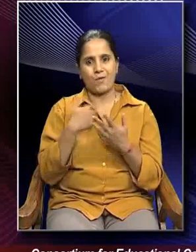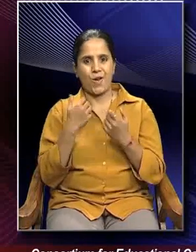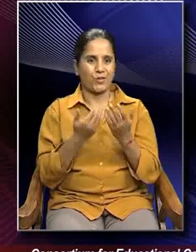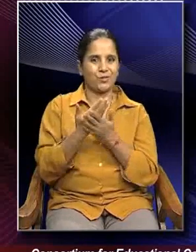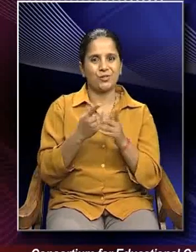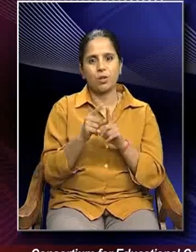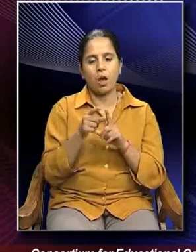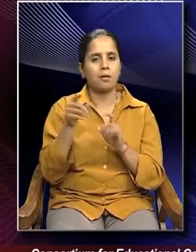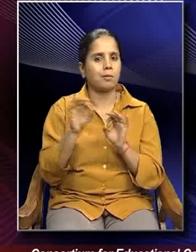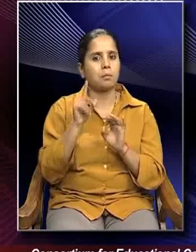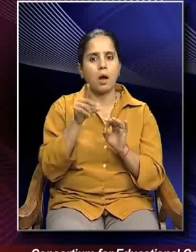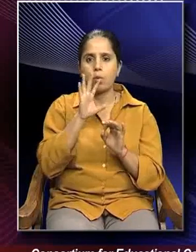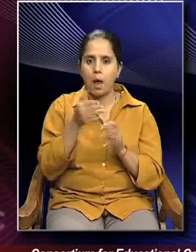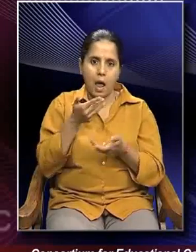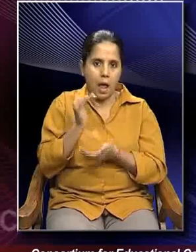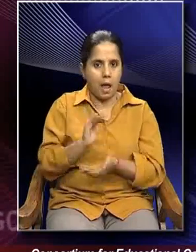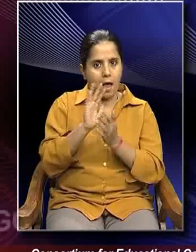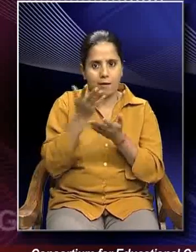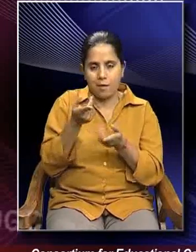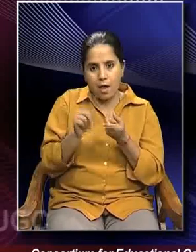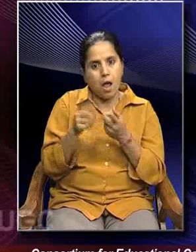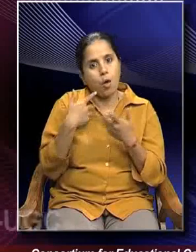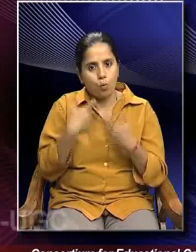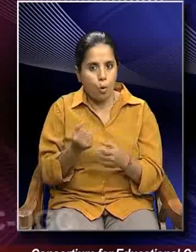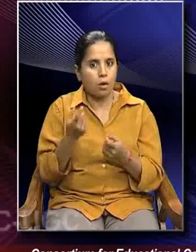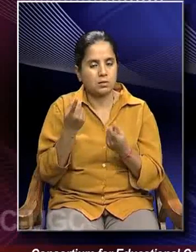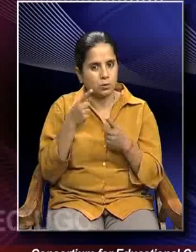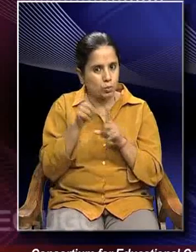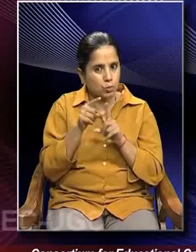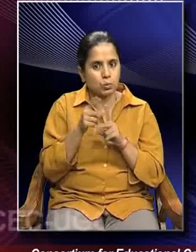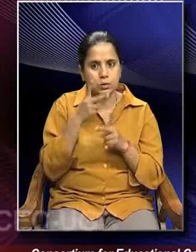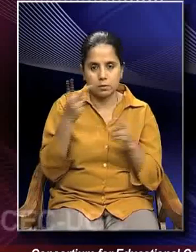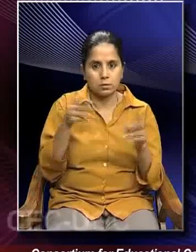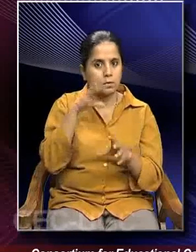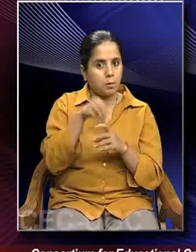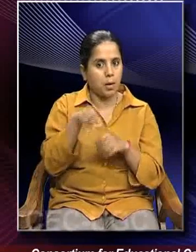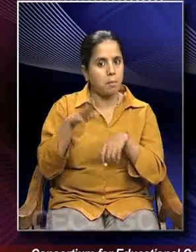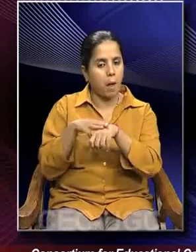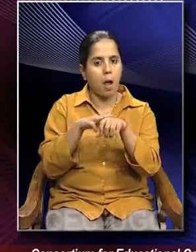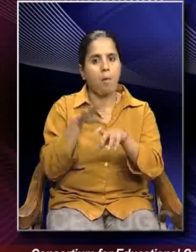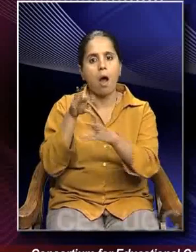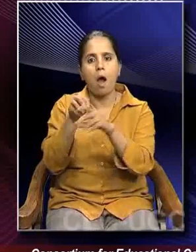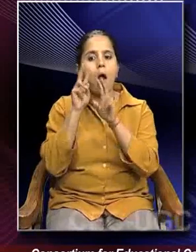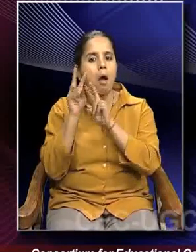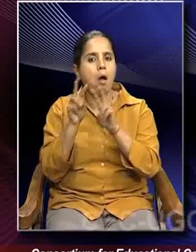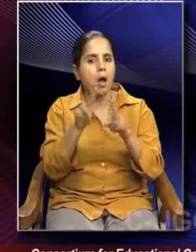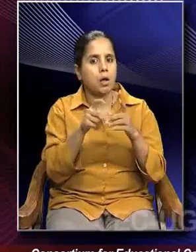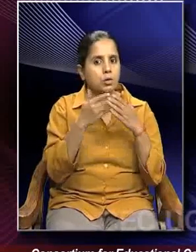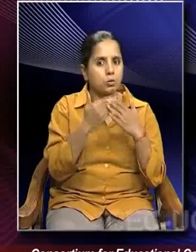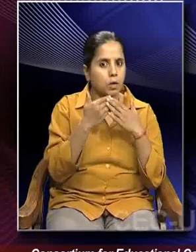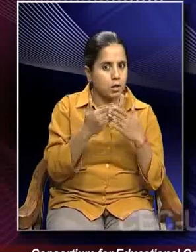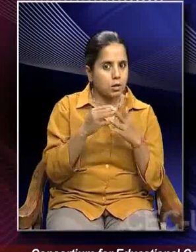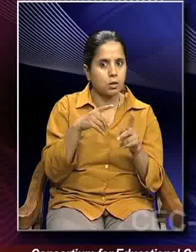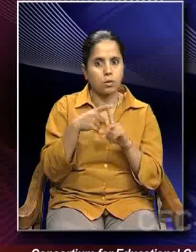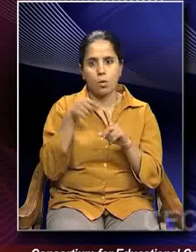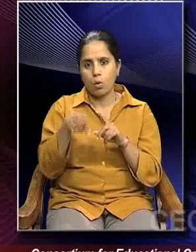is born into it or becomes a member automatically by education or by